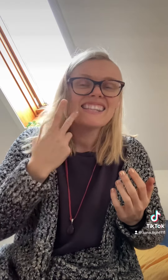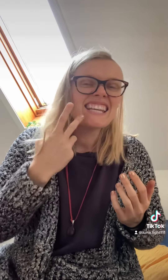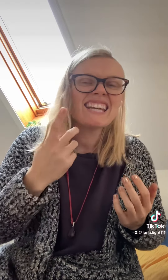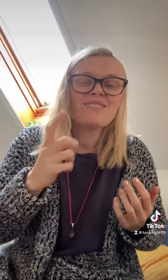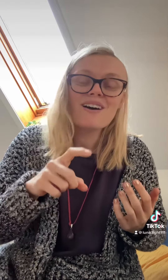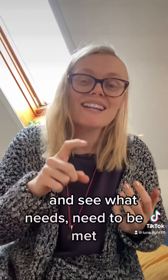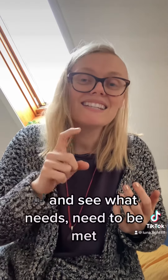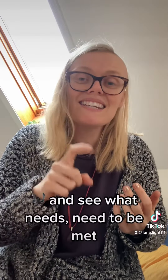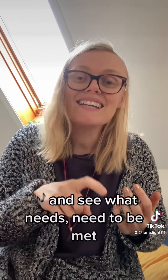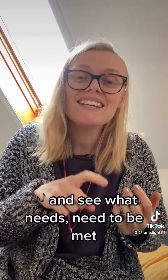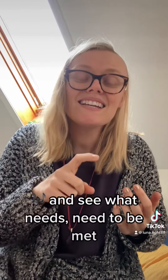see what